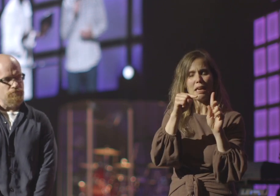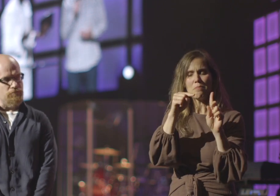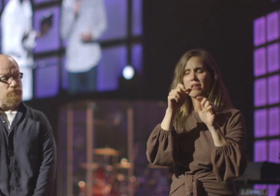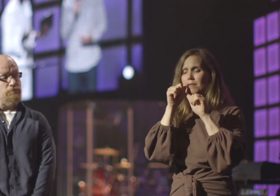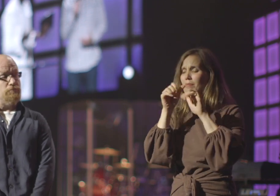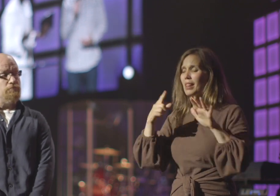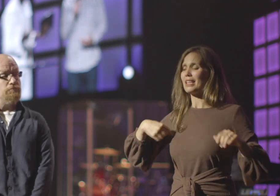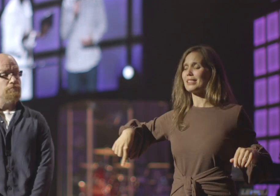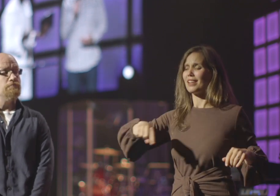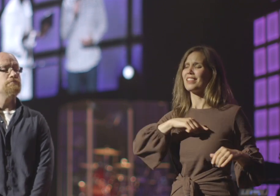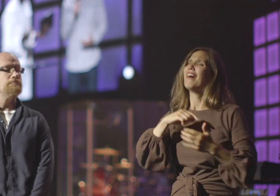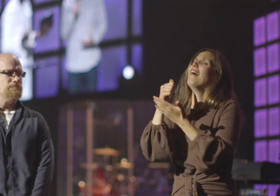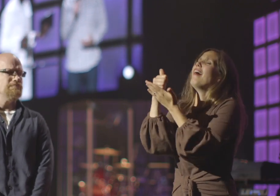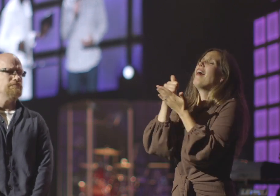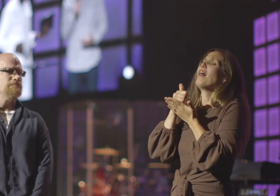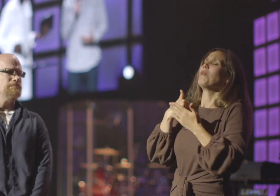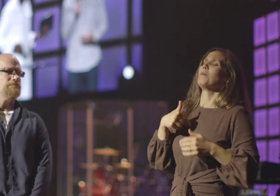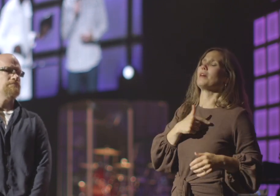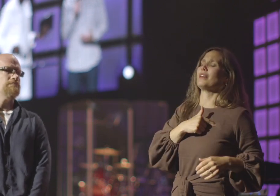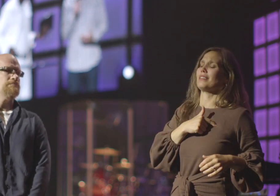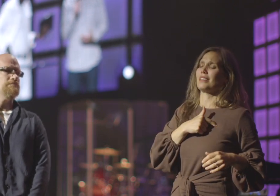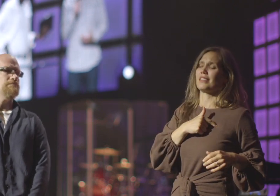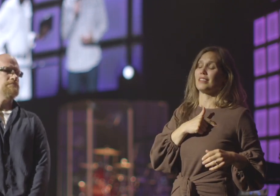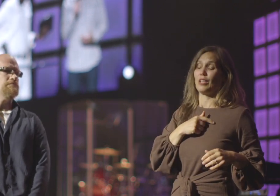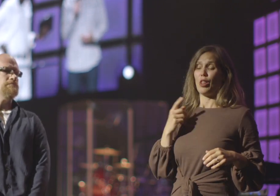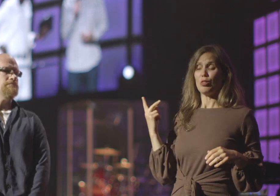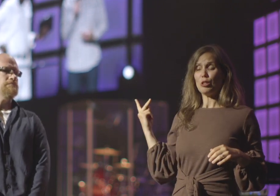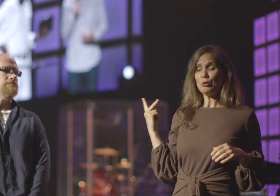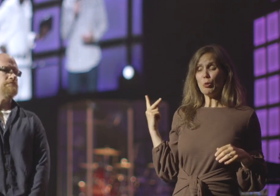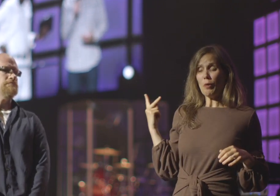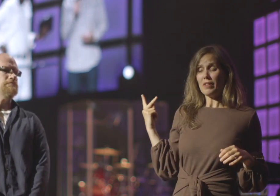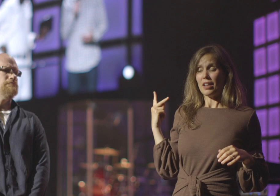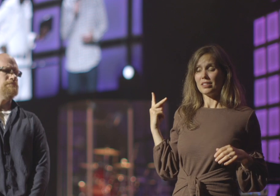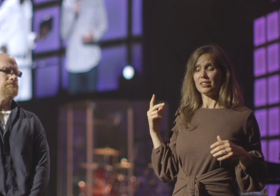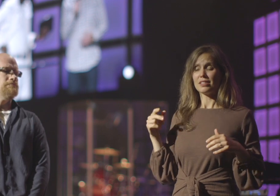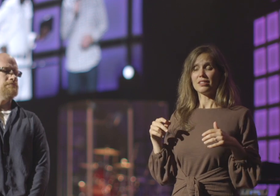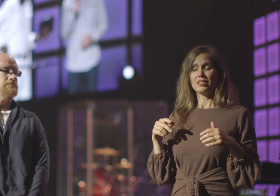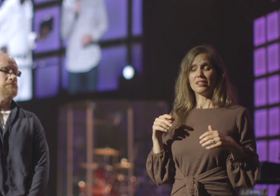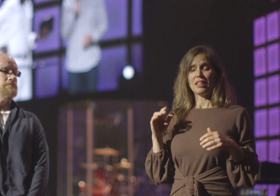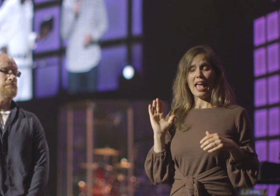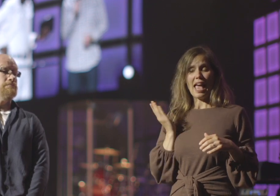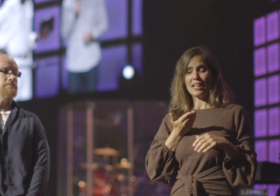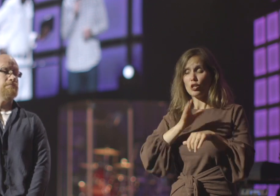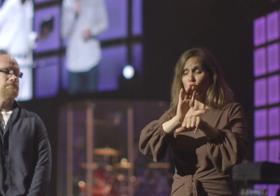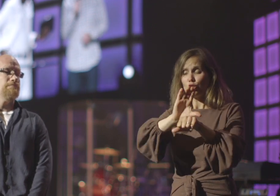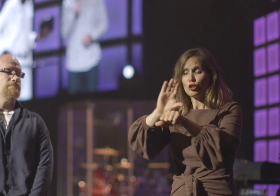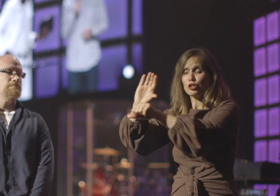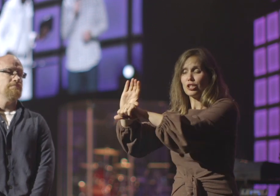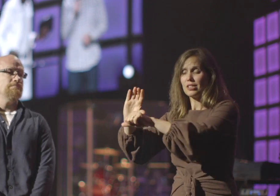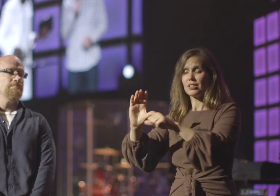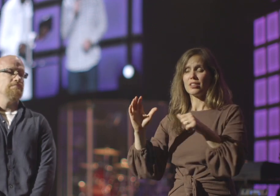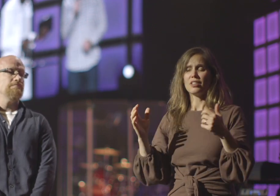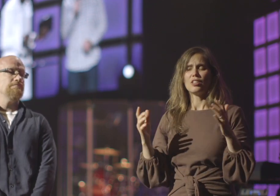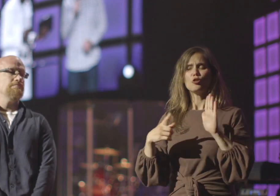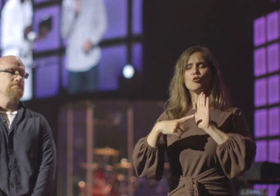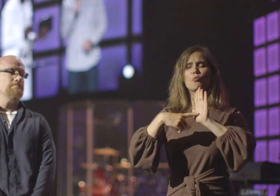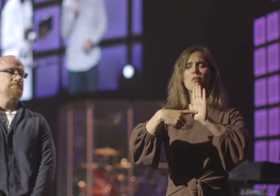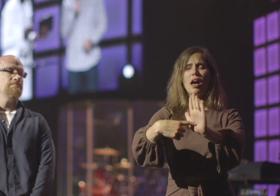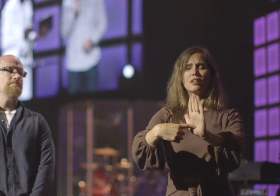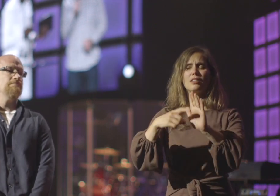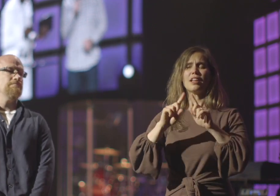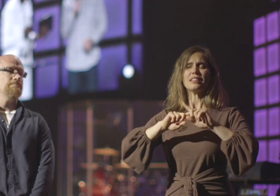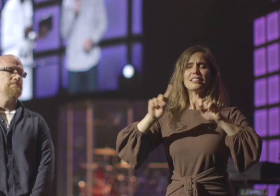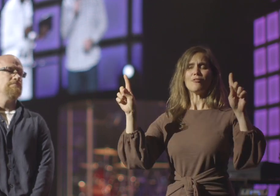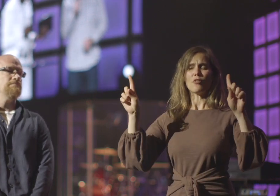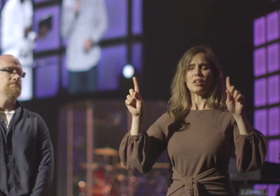help us, Lord, even just the two of us in our churches, to model a different way for